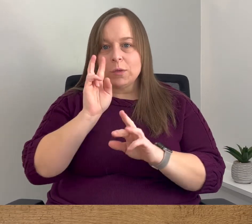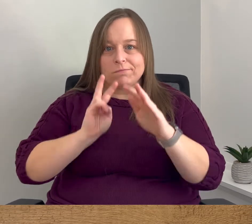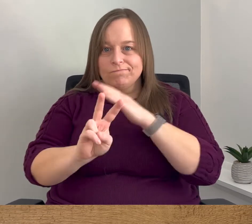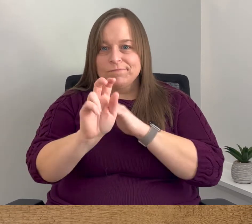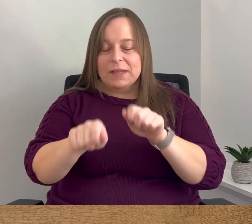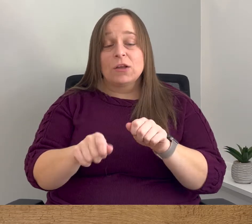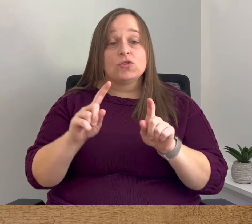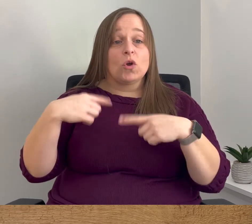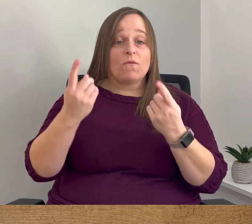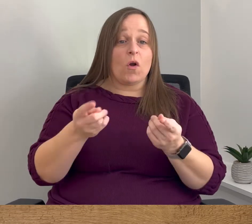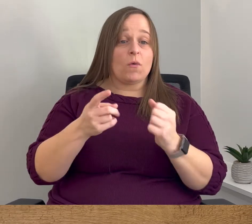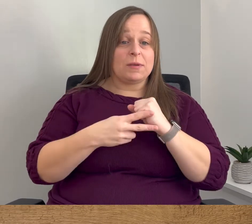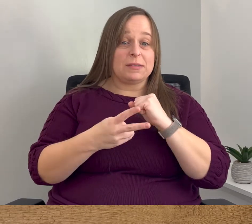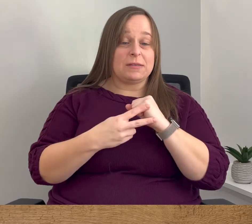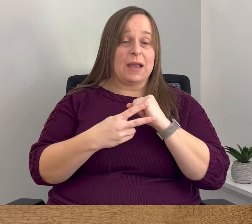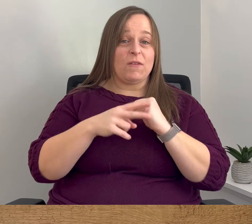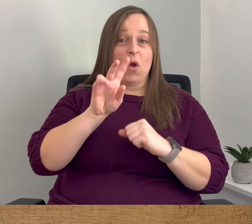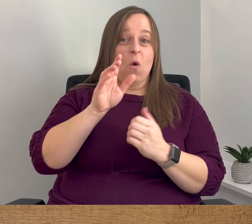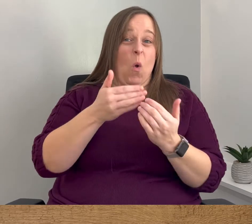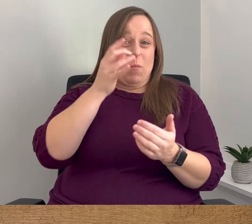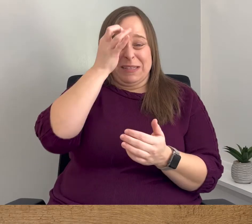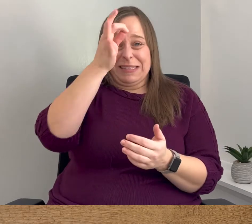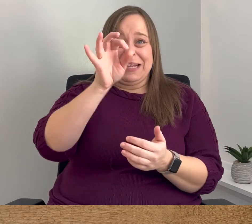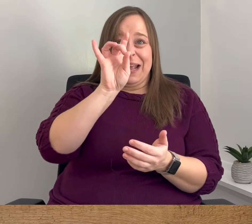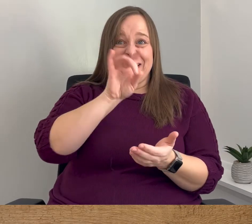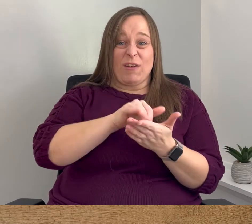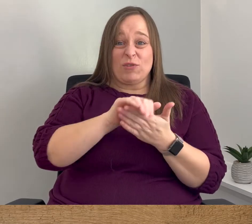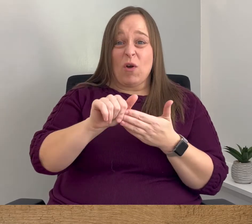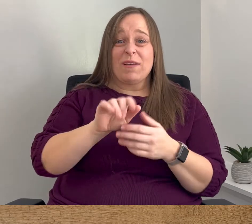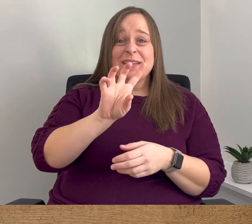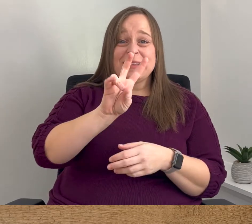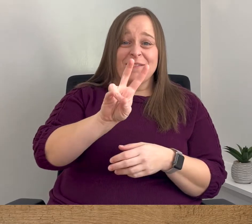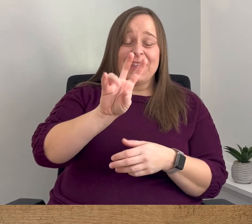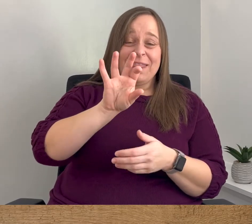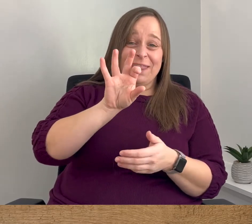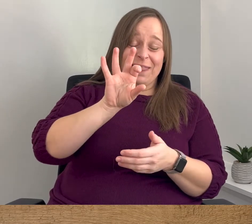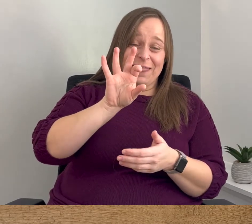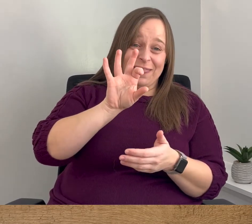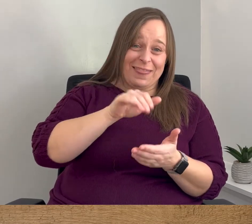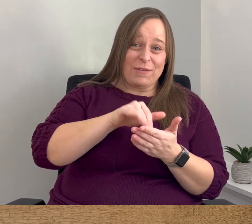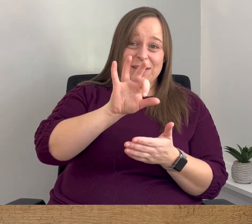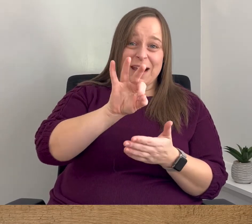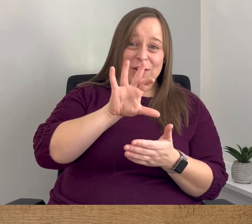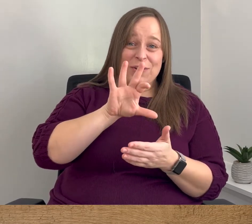ahead. So far we've saved almost $8,000,